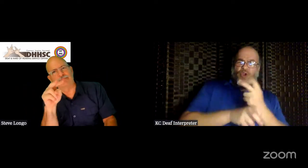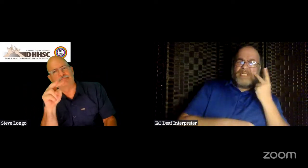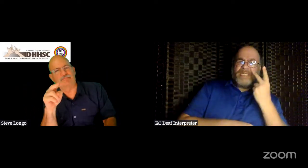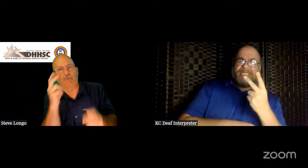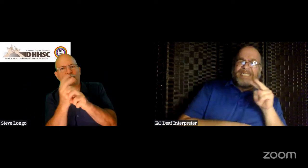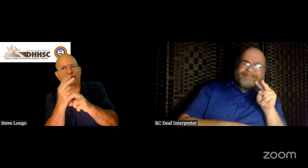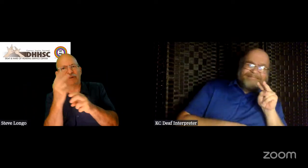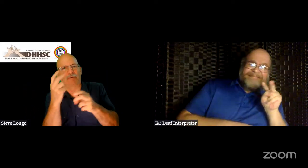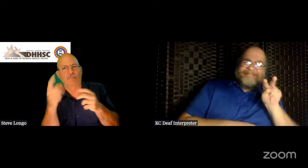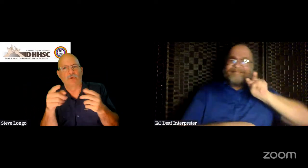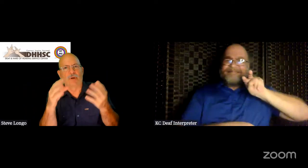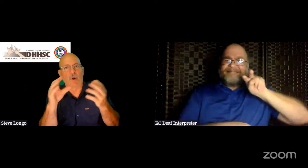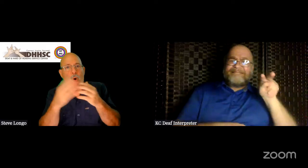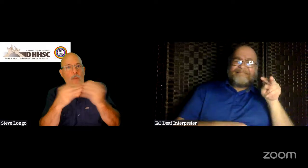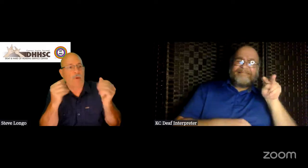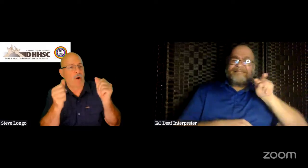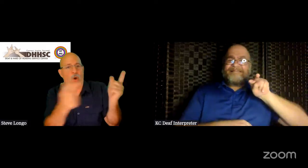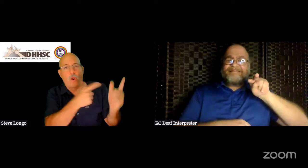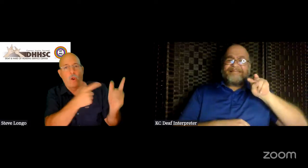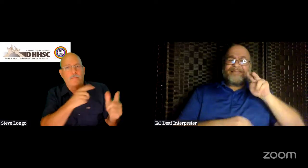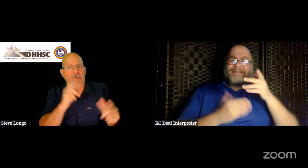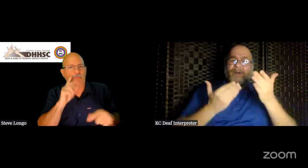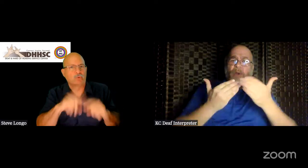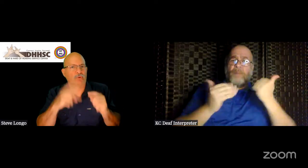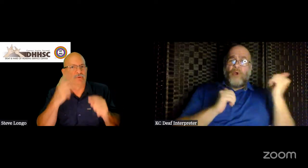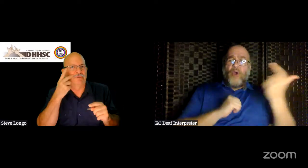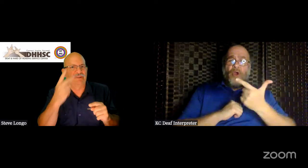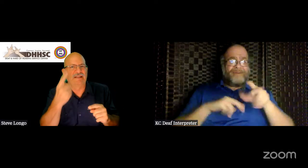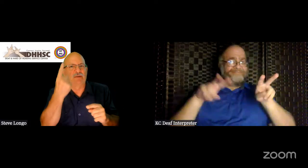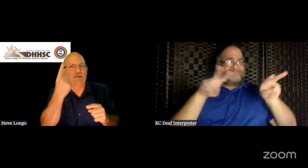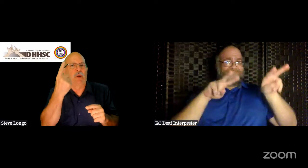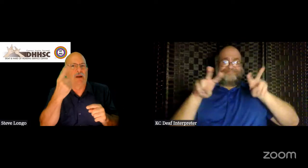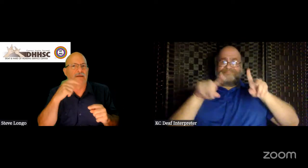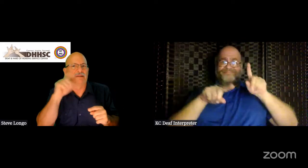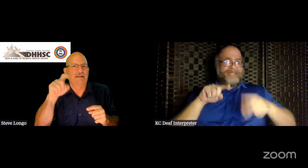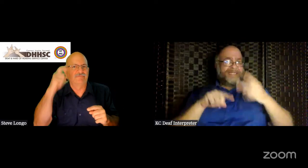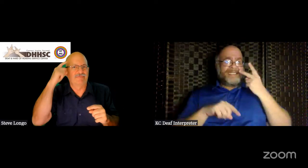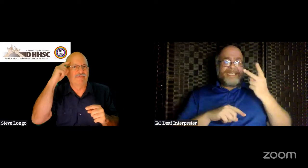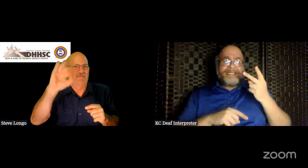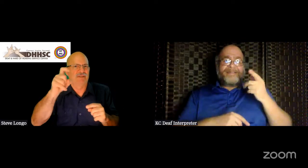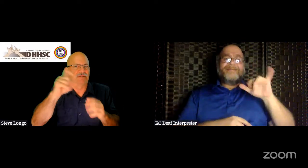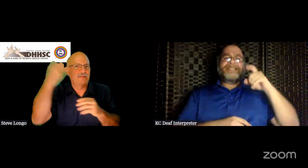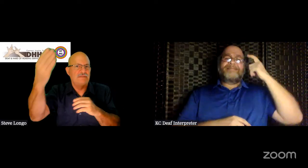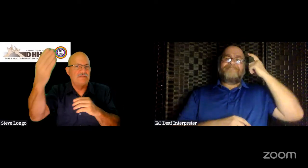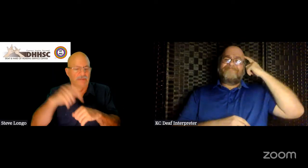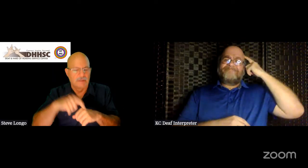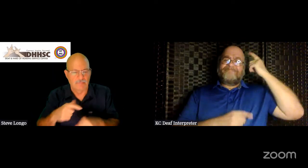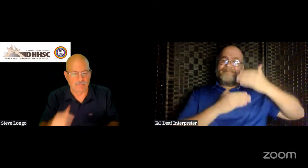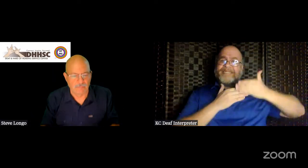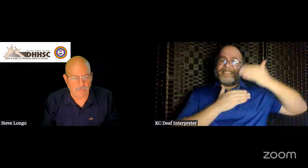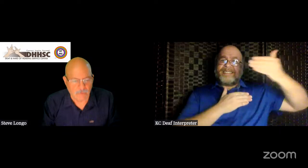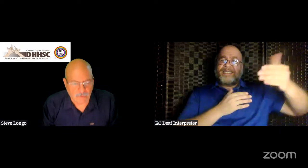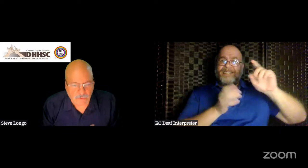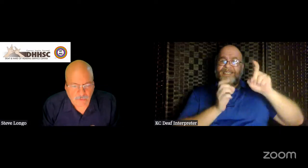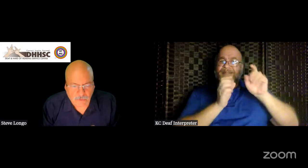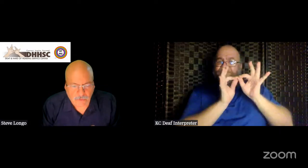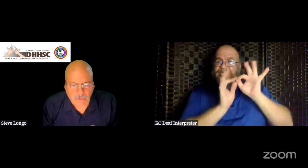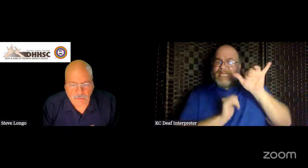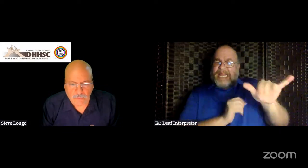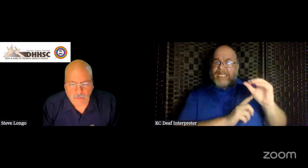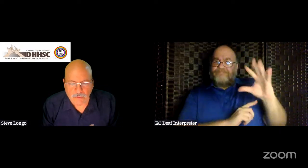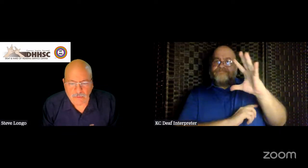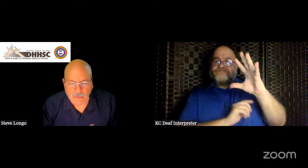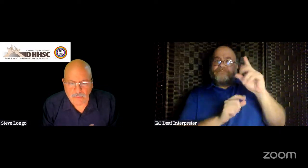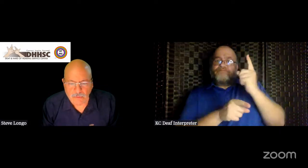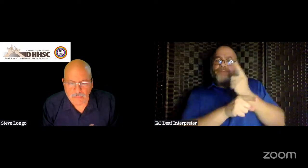on the wall. That wasn't very clear. That was a little bit challenging to see. Most of the people did mention that it was difficult